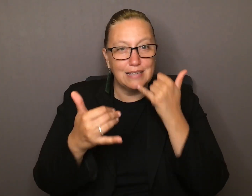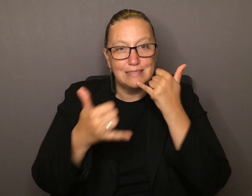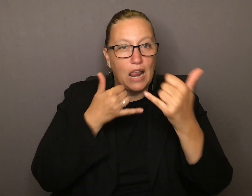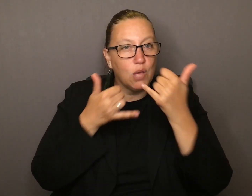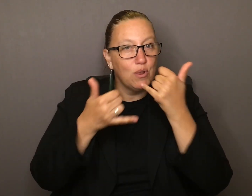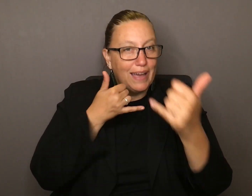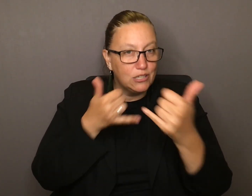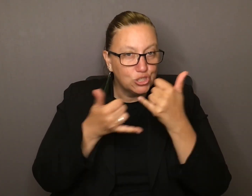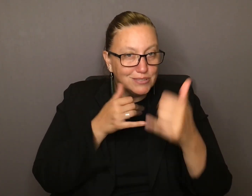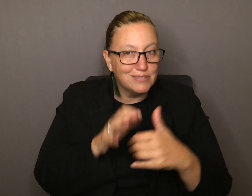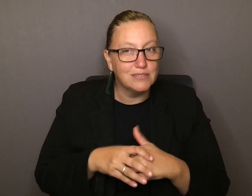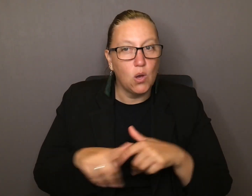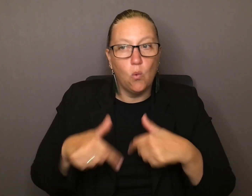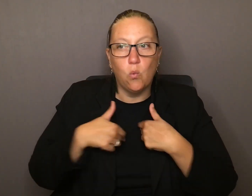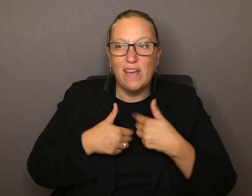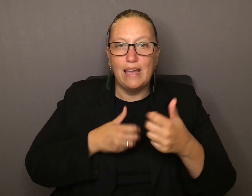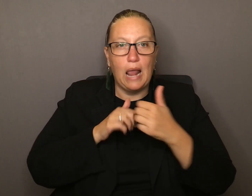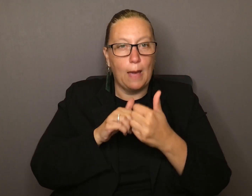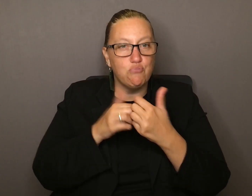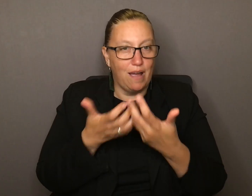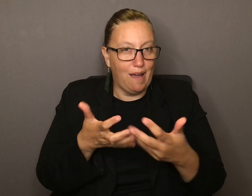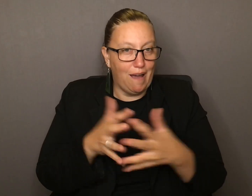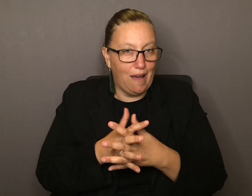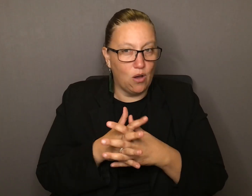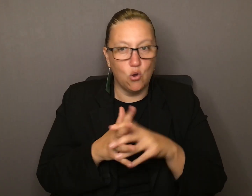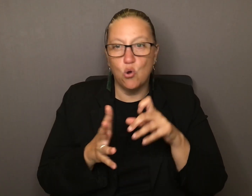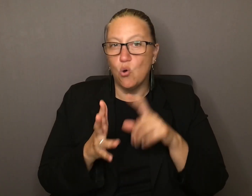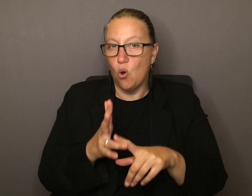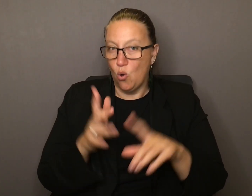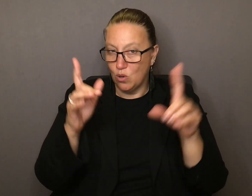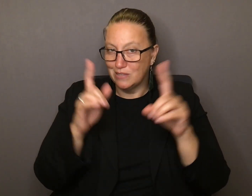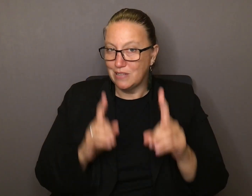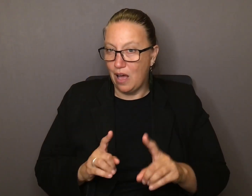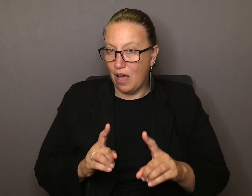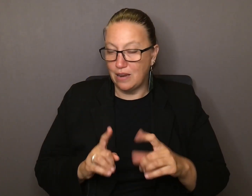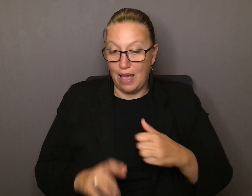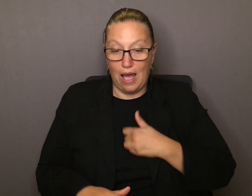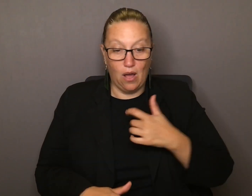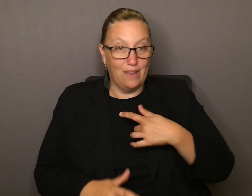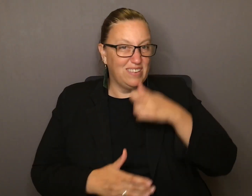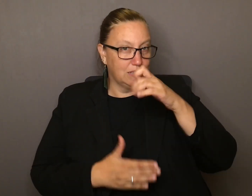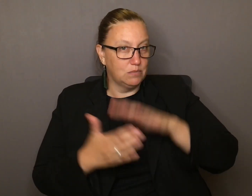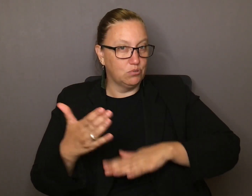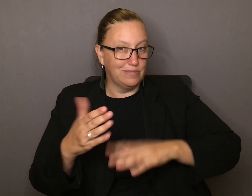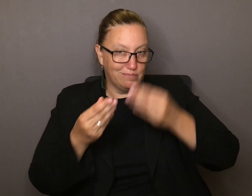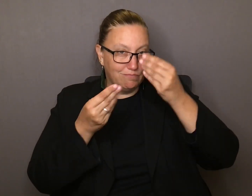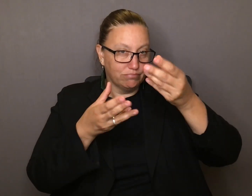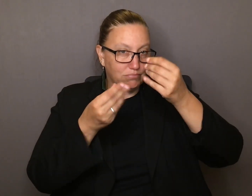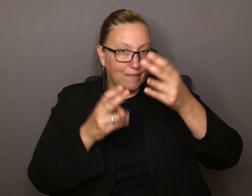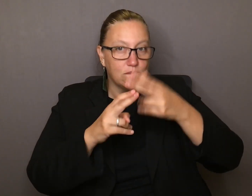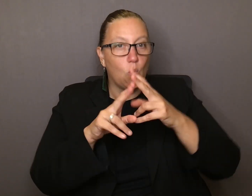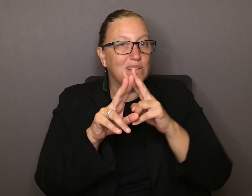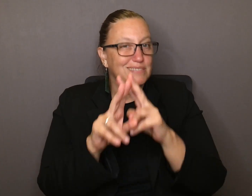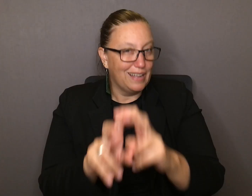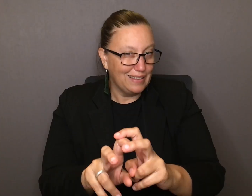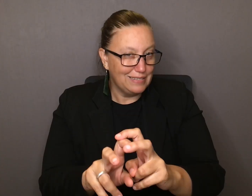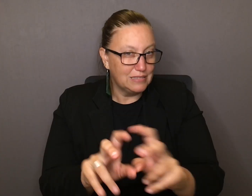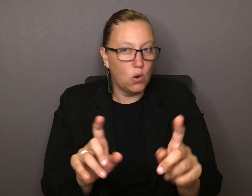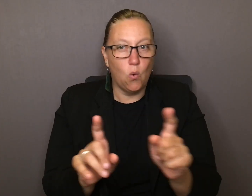through co-design, providing lived experience input for studies, and we offer data from our member consultations, participate